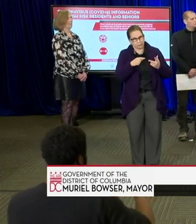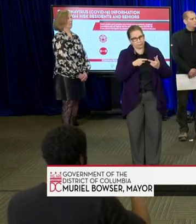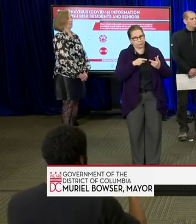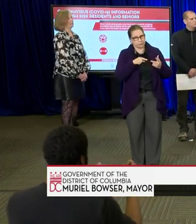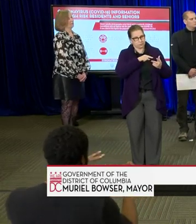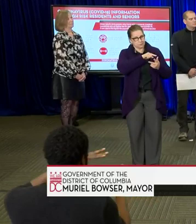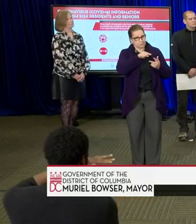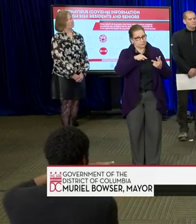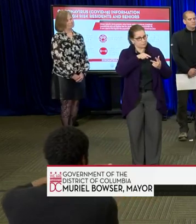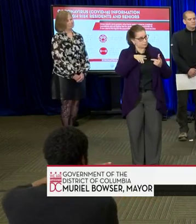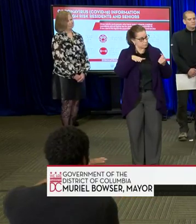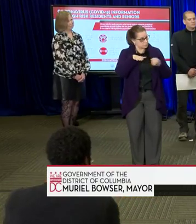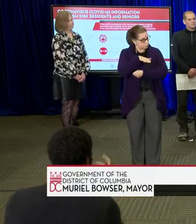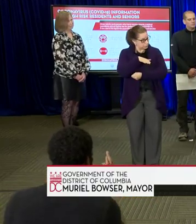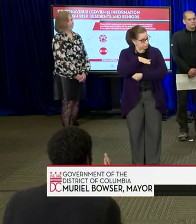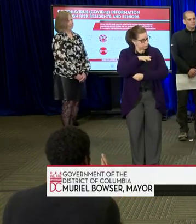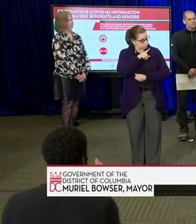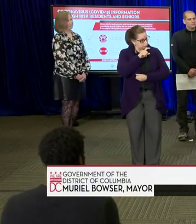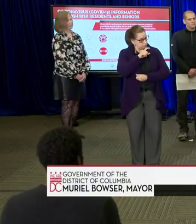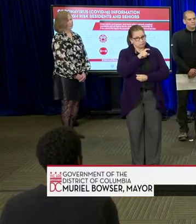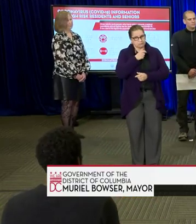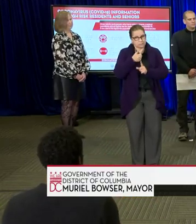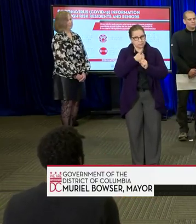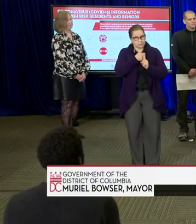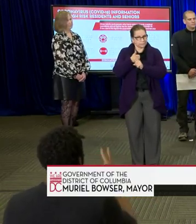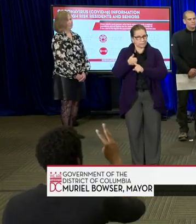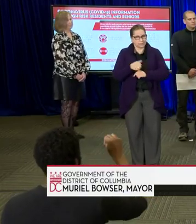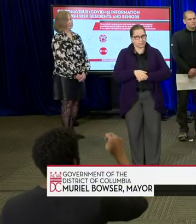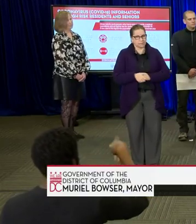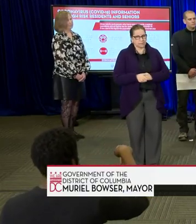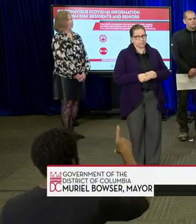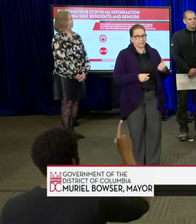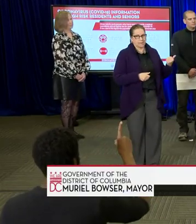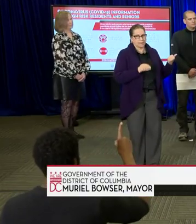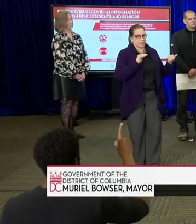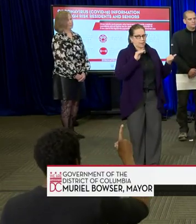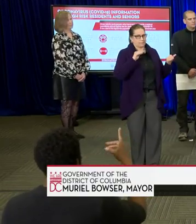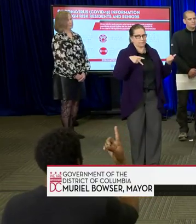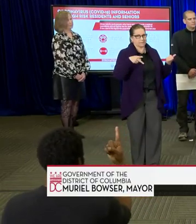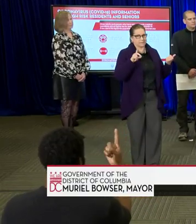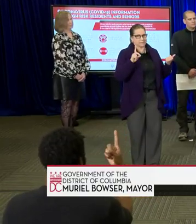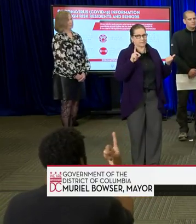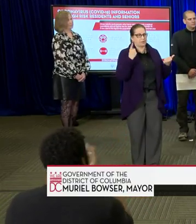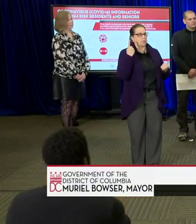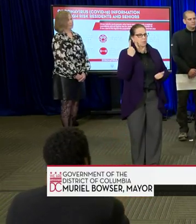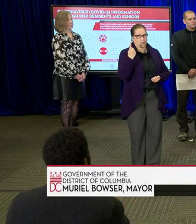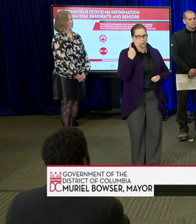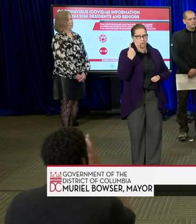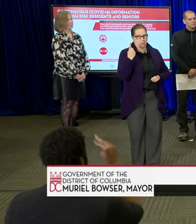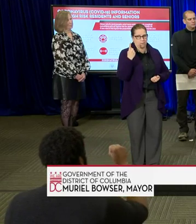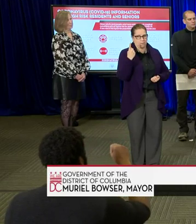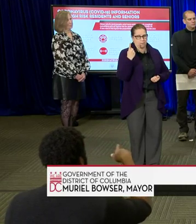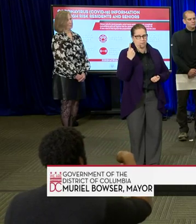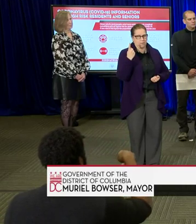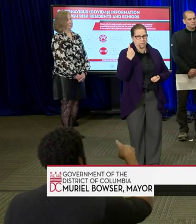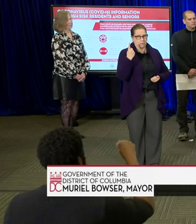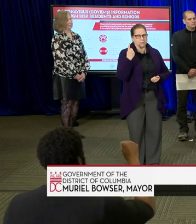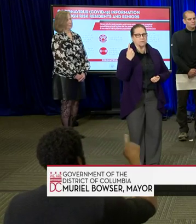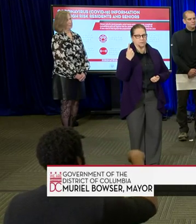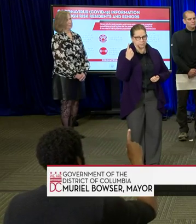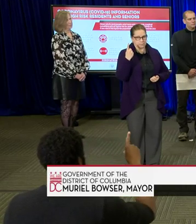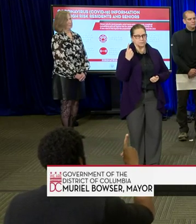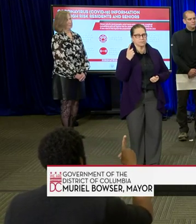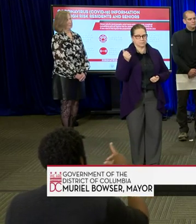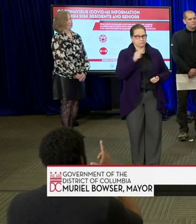that. For MPD, there's currently one MPD member who has tested positive,